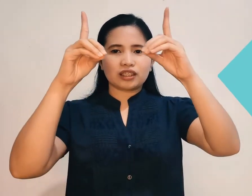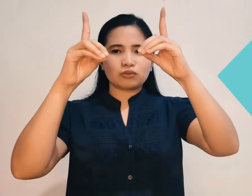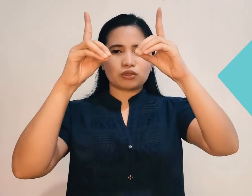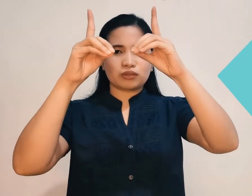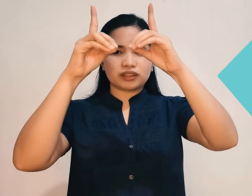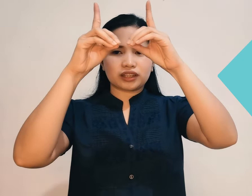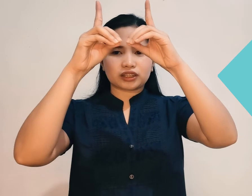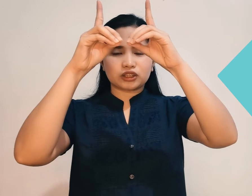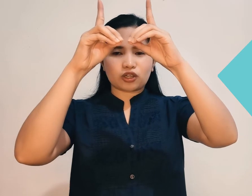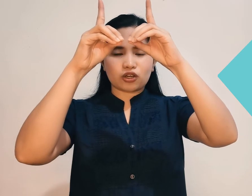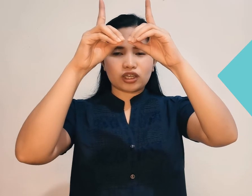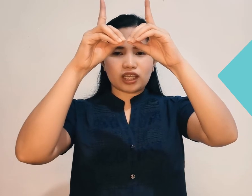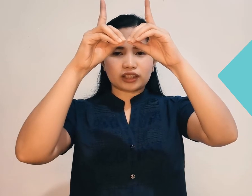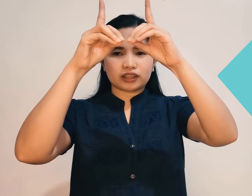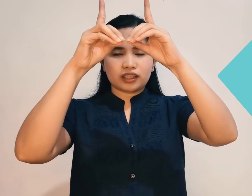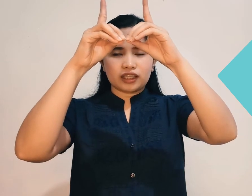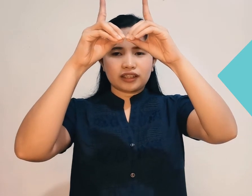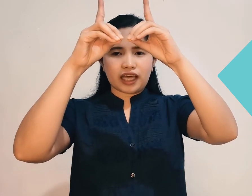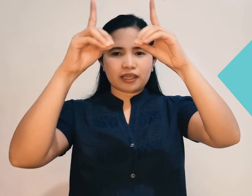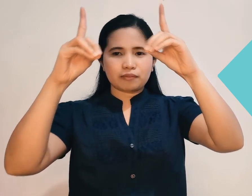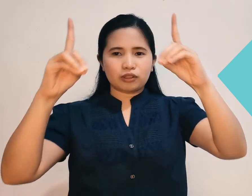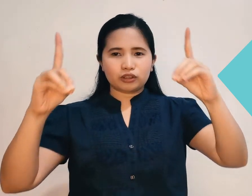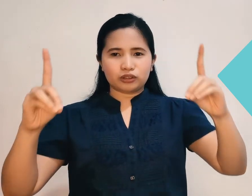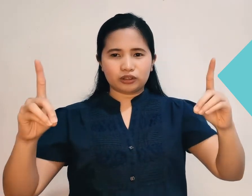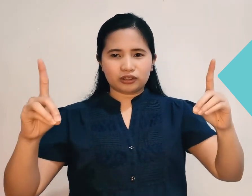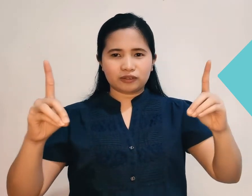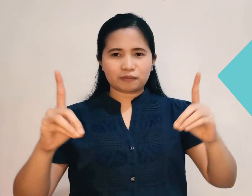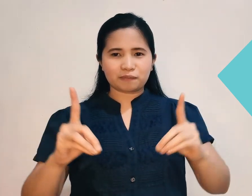then we will just draw diamond.